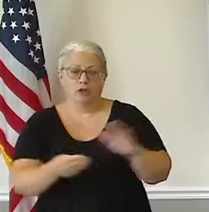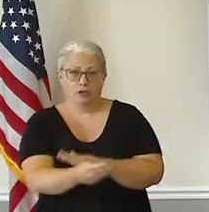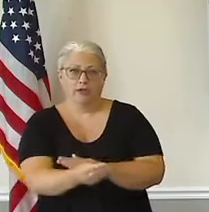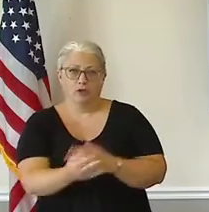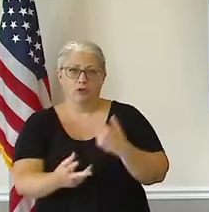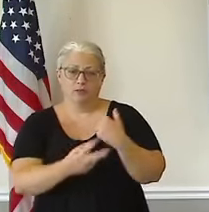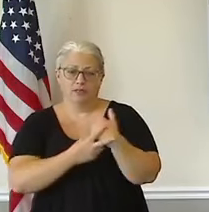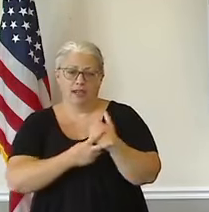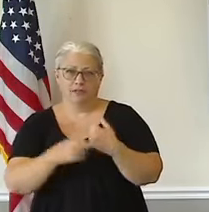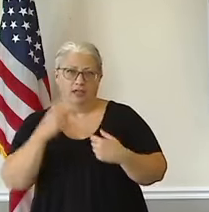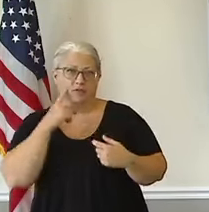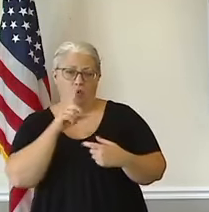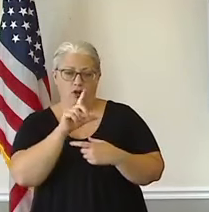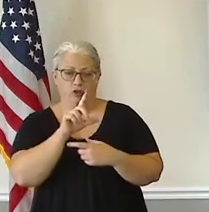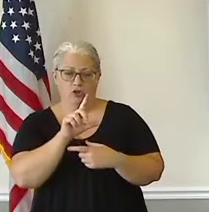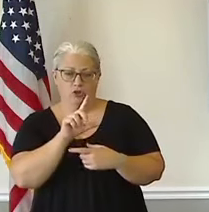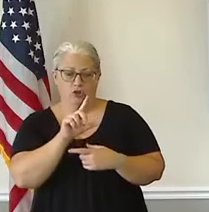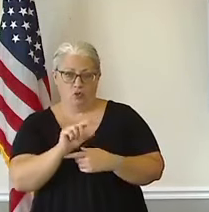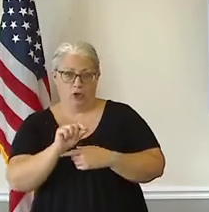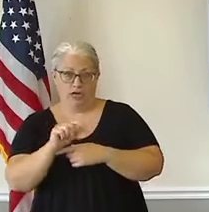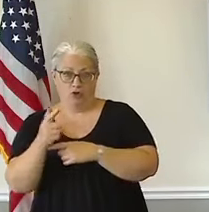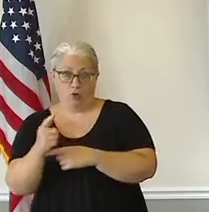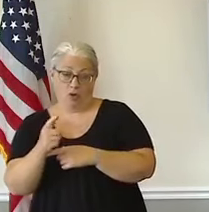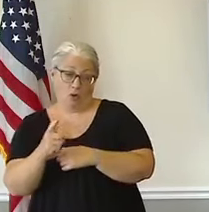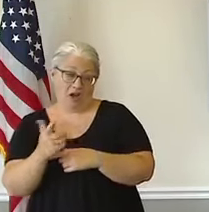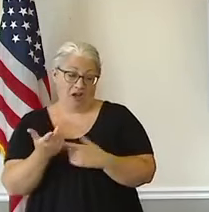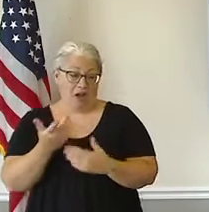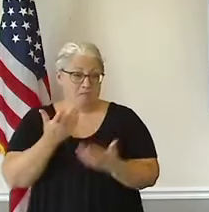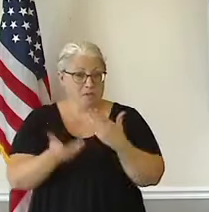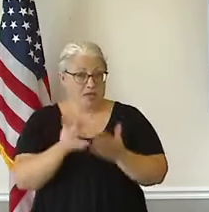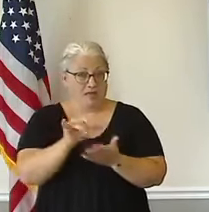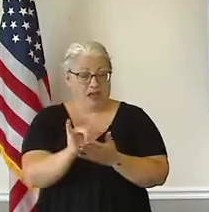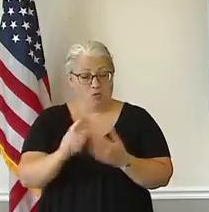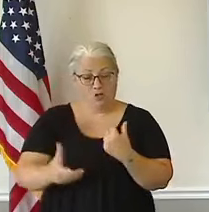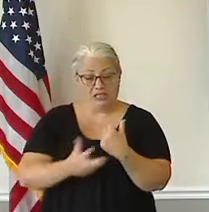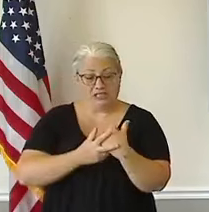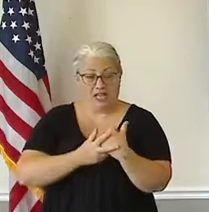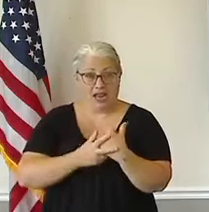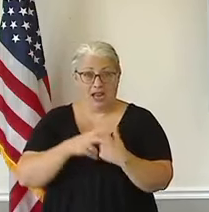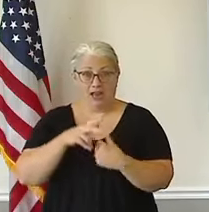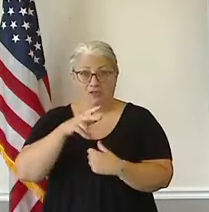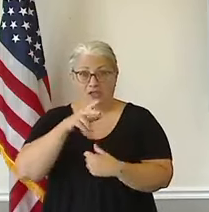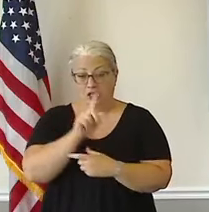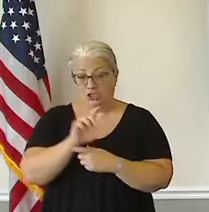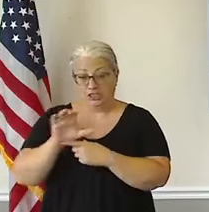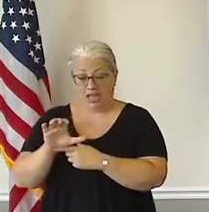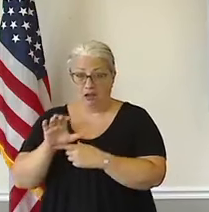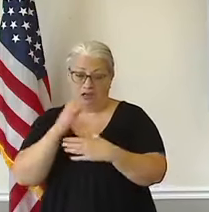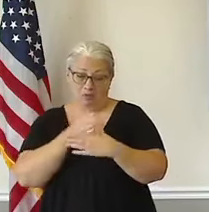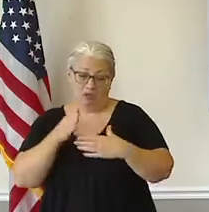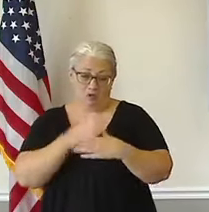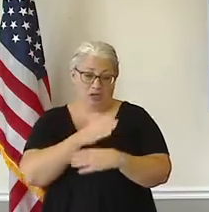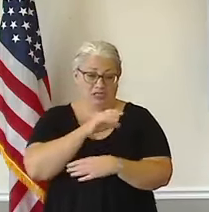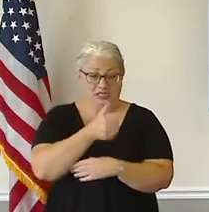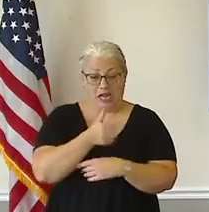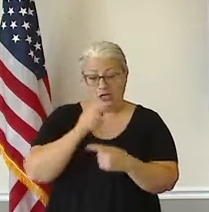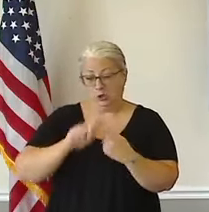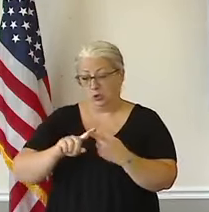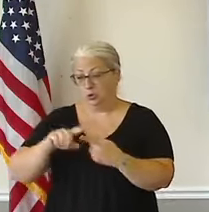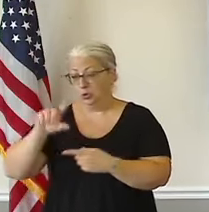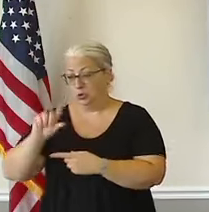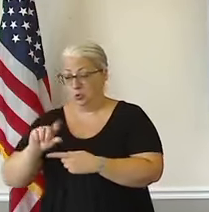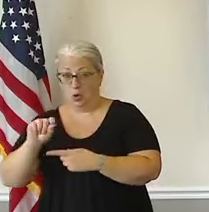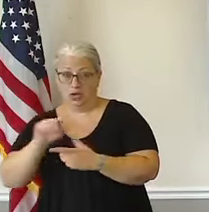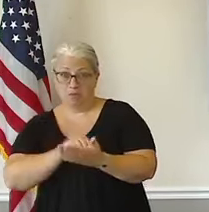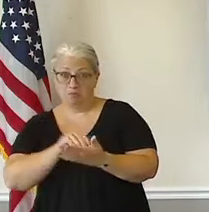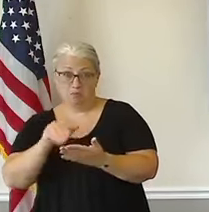estimate that our early retirement incentive could save Dutchess County between $10 and $12 million. So we'll continue